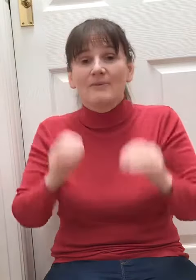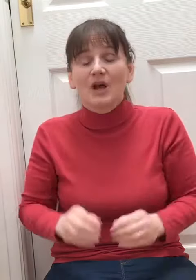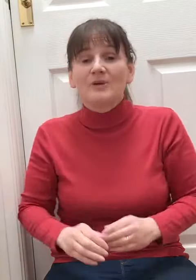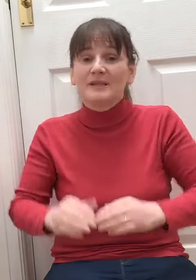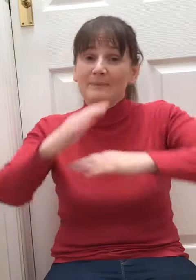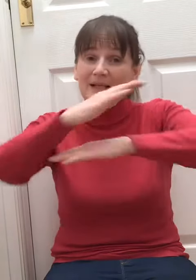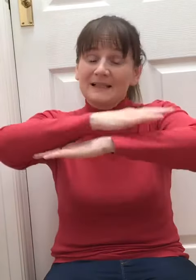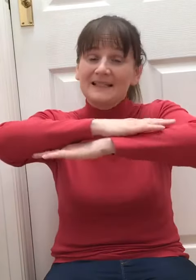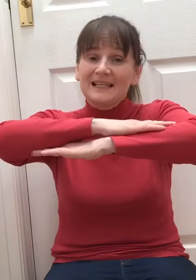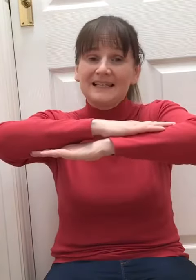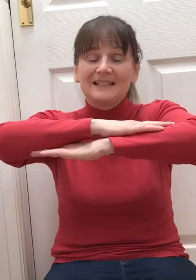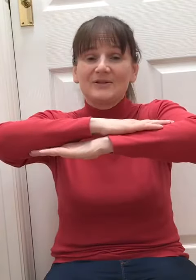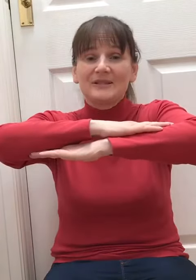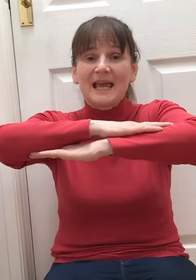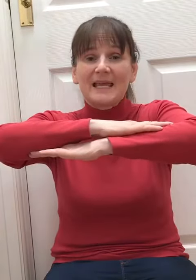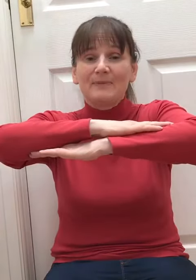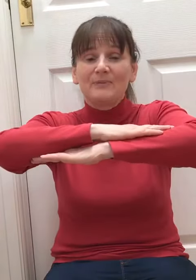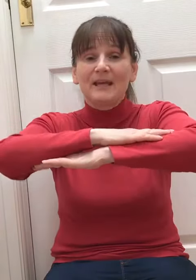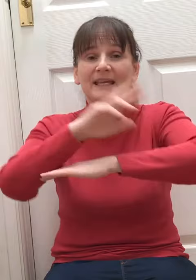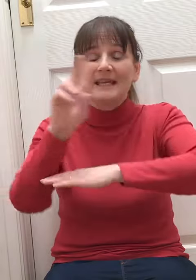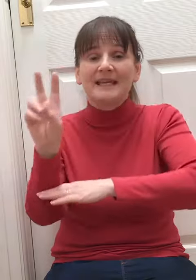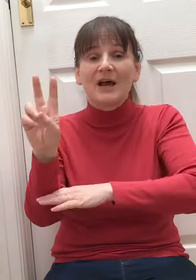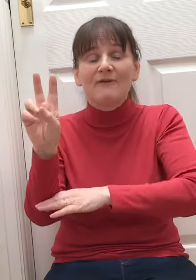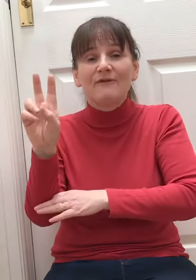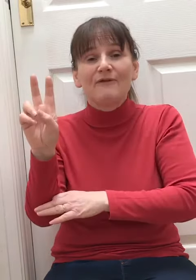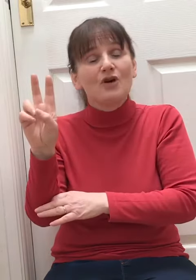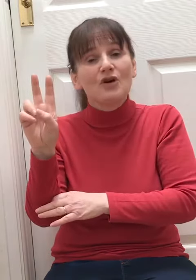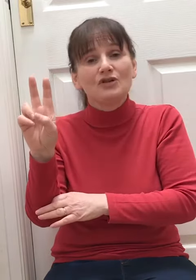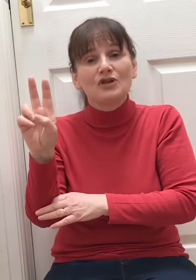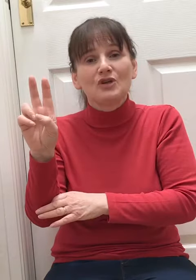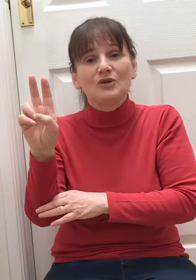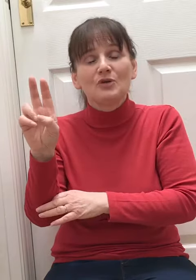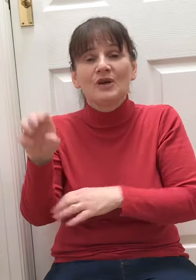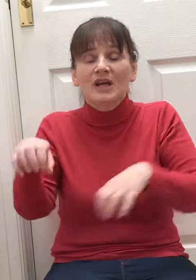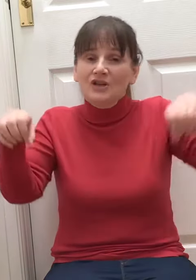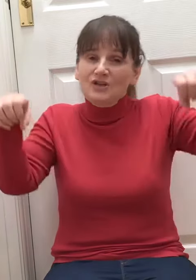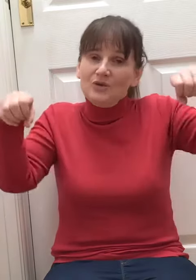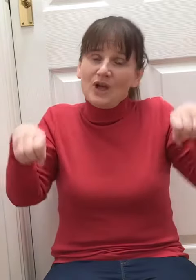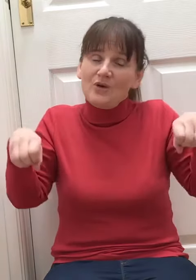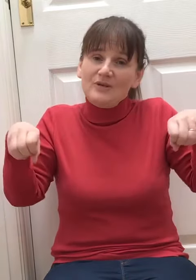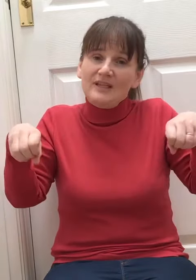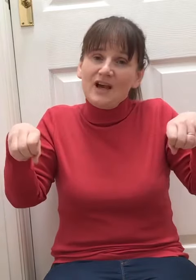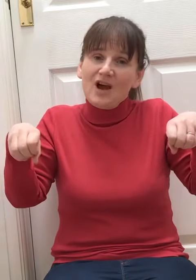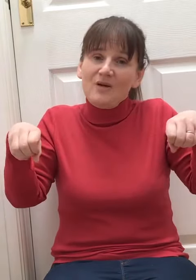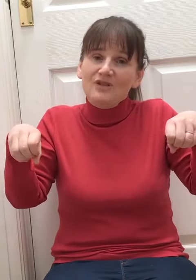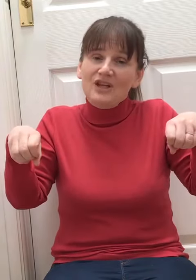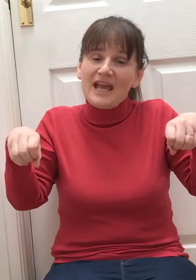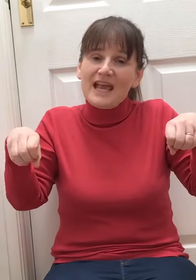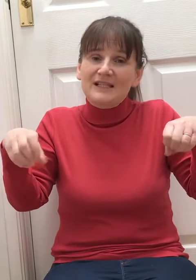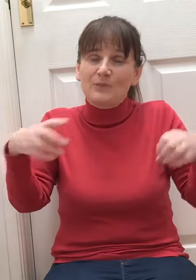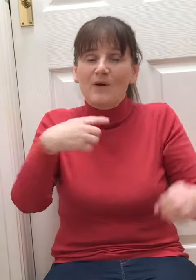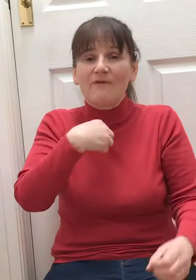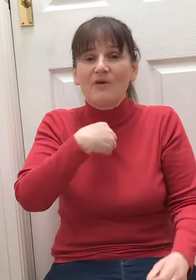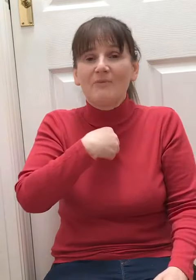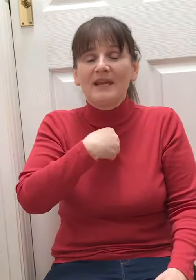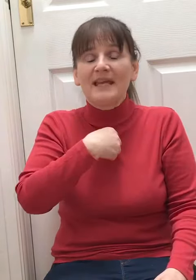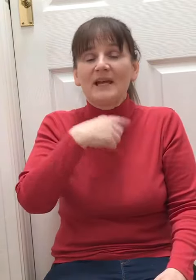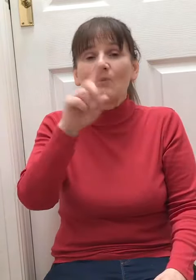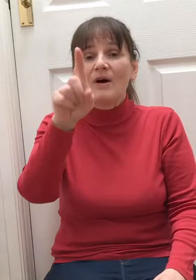going to build a little table big enough for two, two cosy armchairs, one for me and one